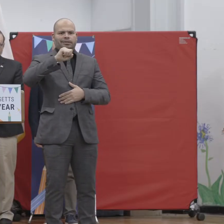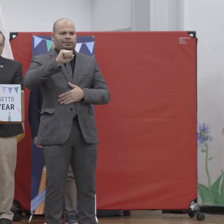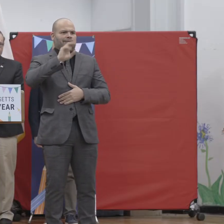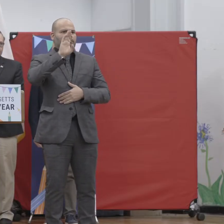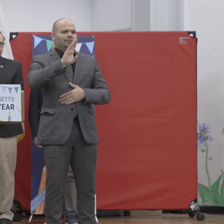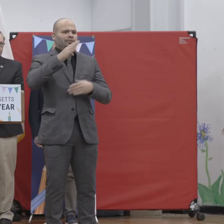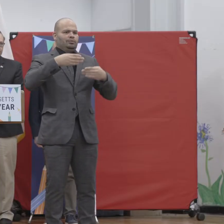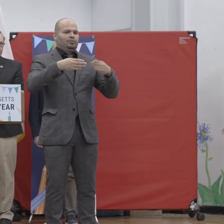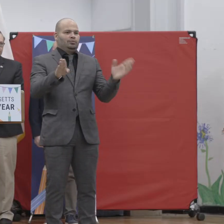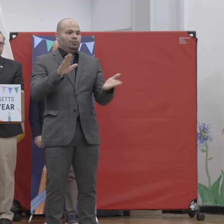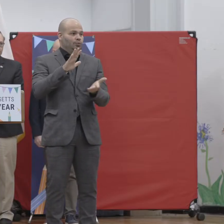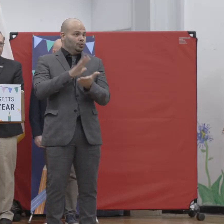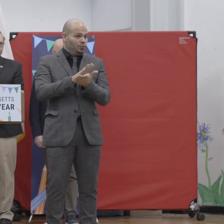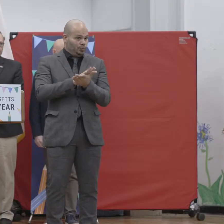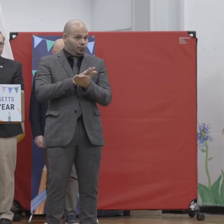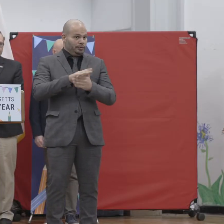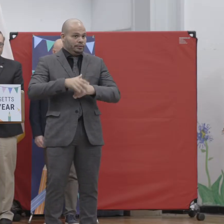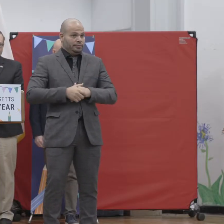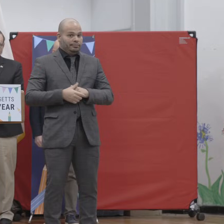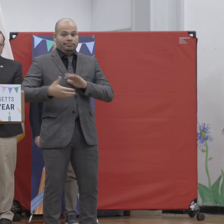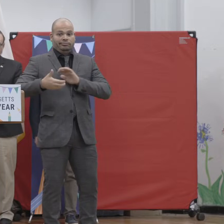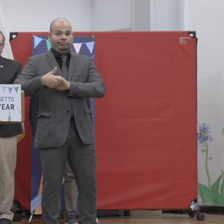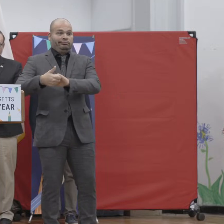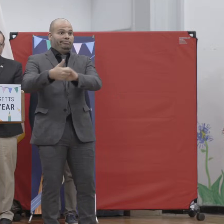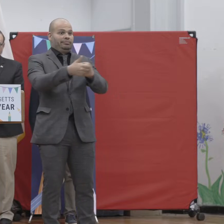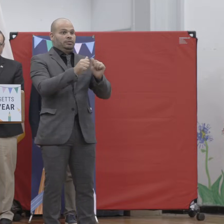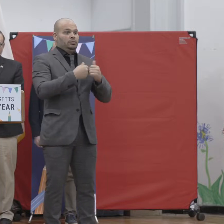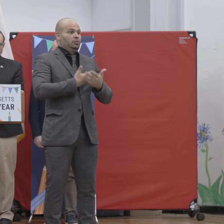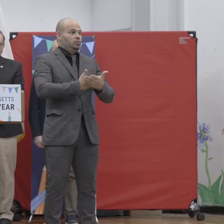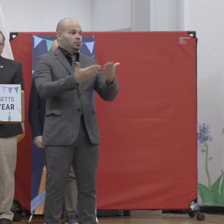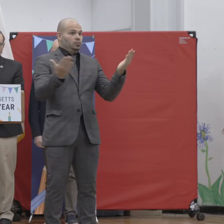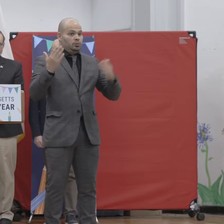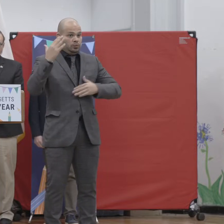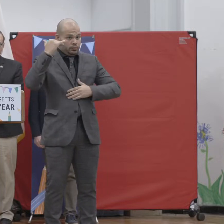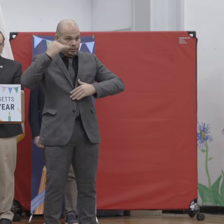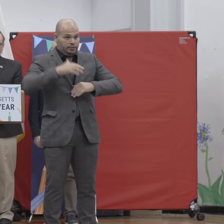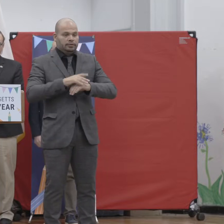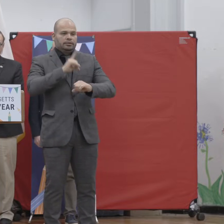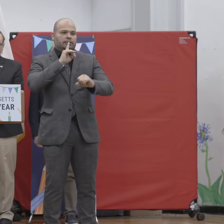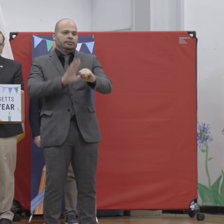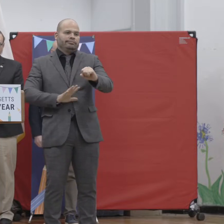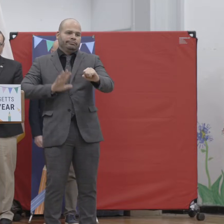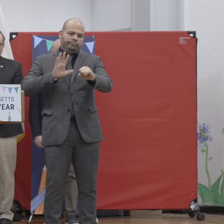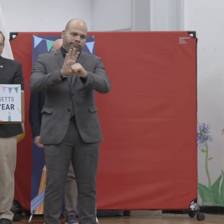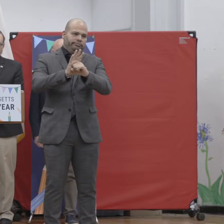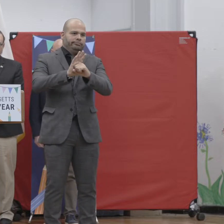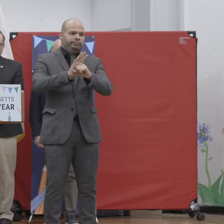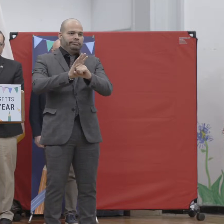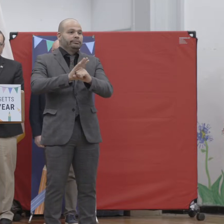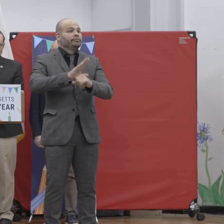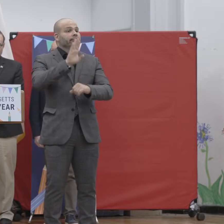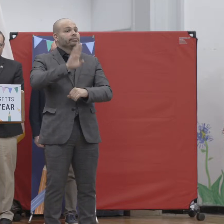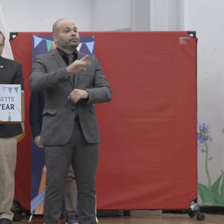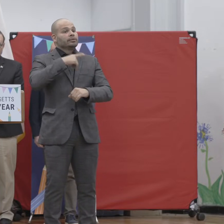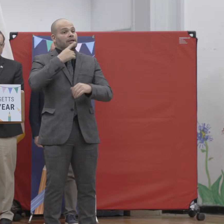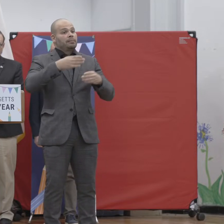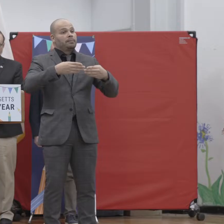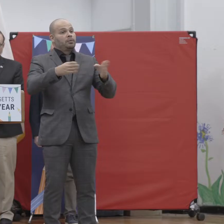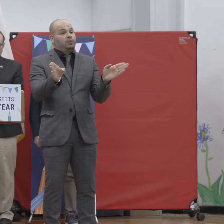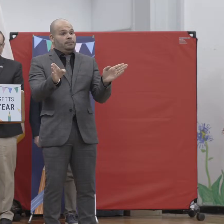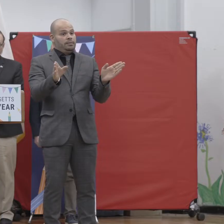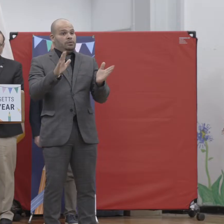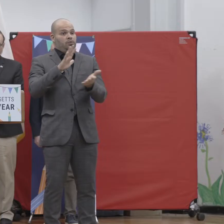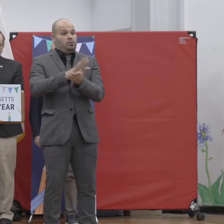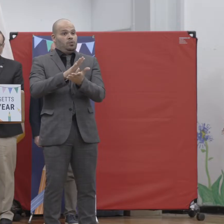of you to make sure BPS is the best district in this state. It is my honor today to